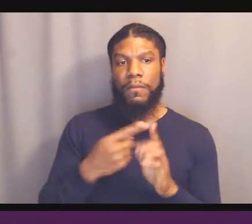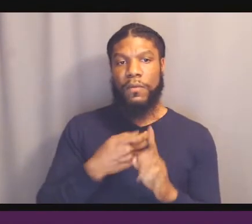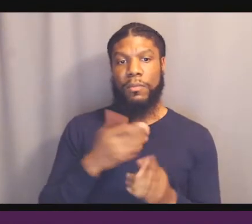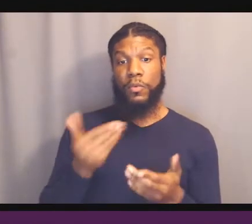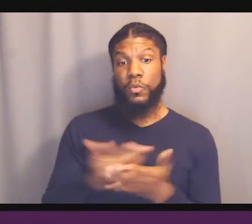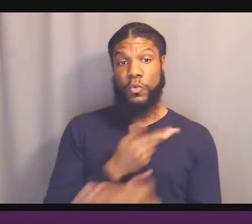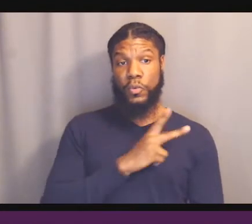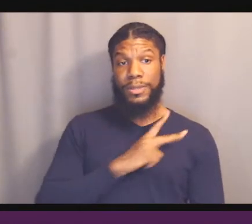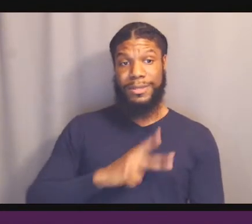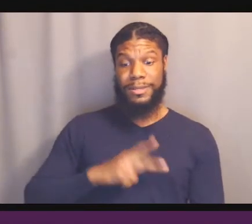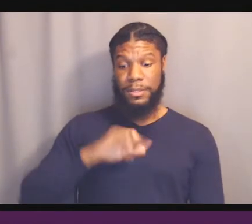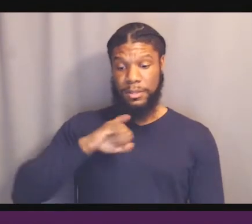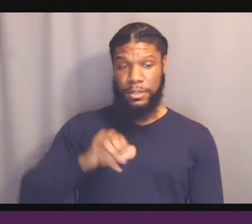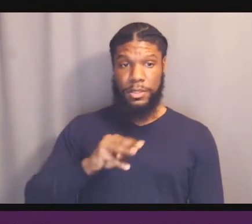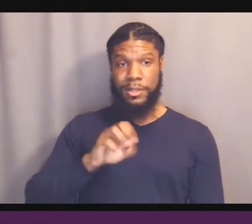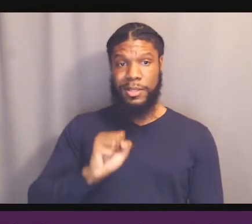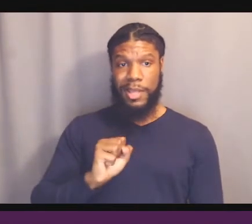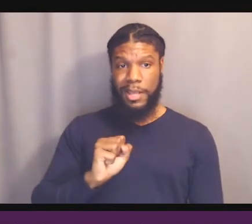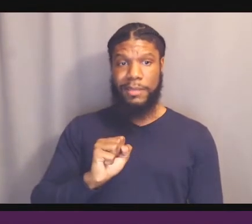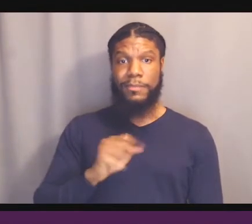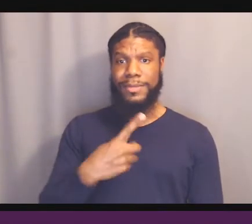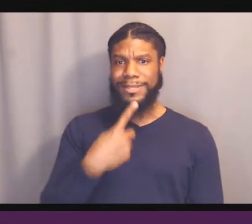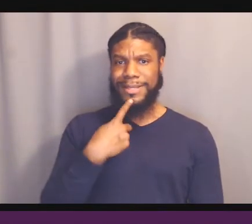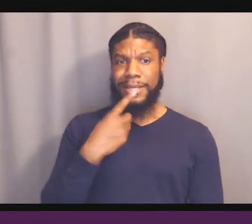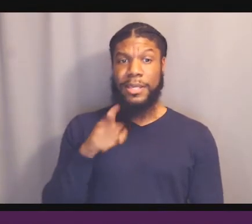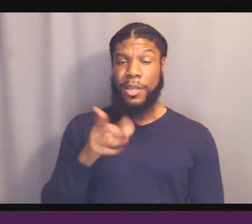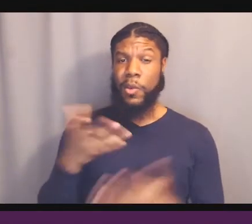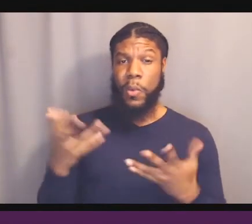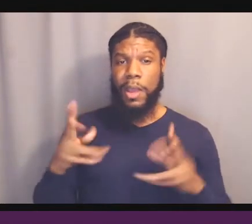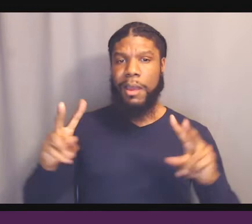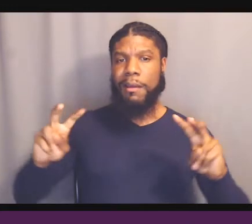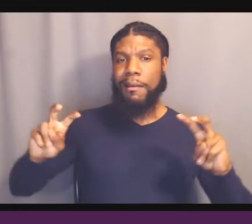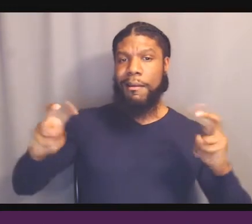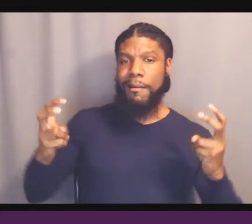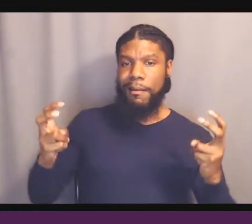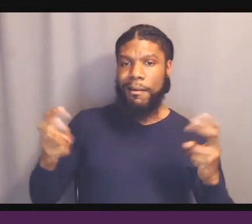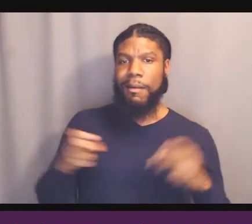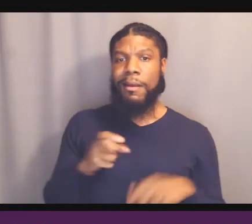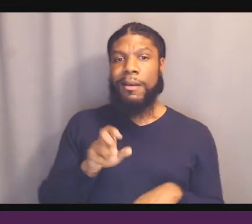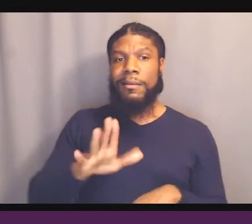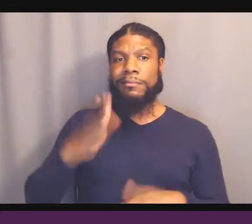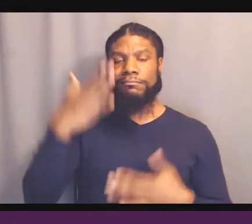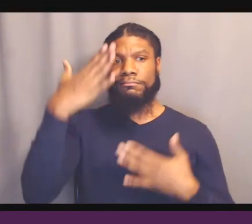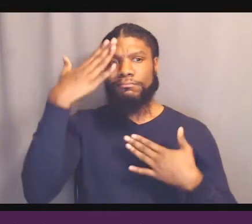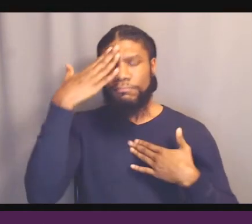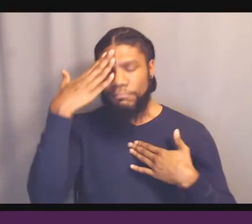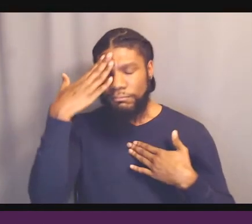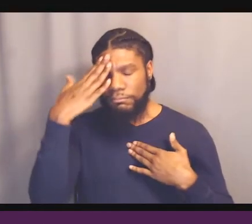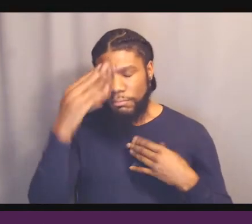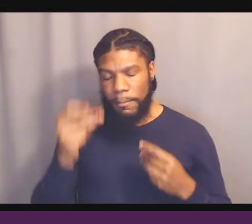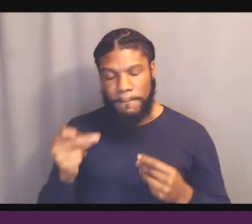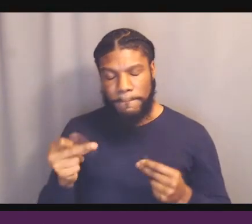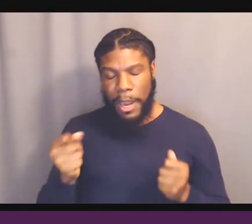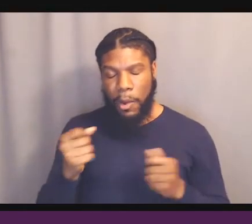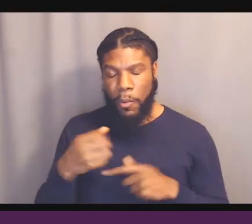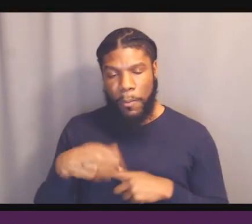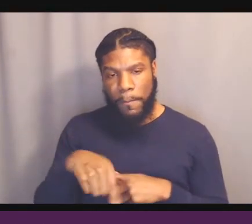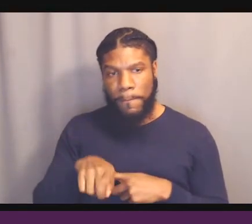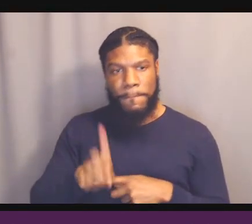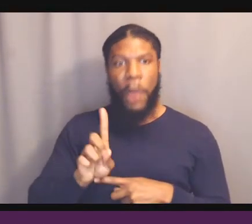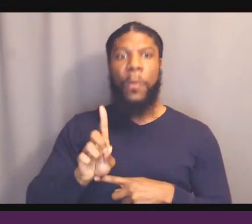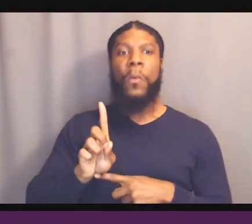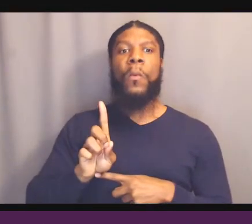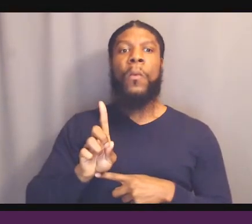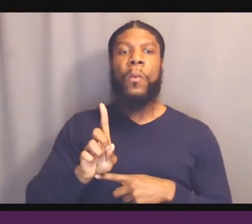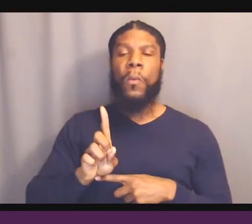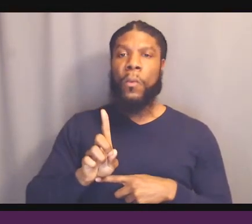he laid his hands on her, and immediately she was made straight and